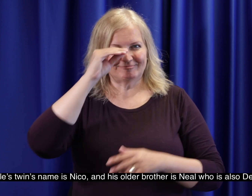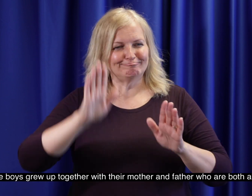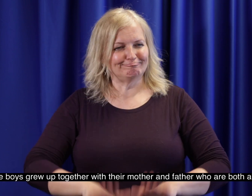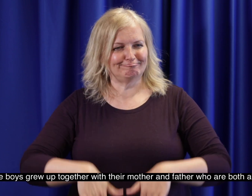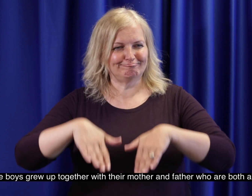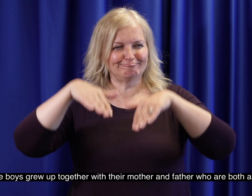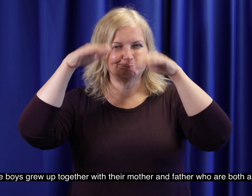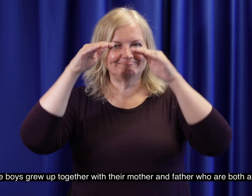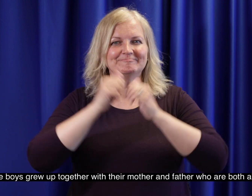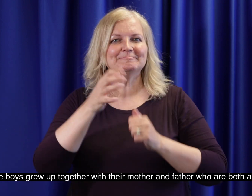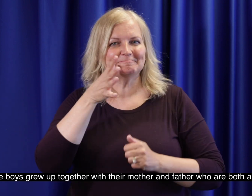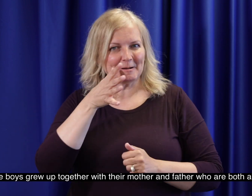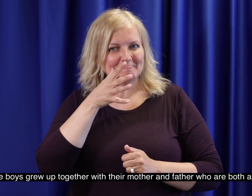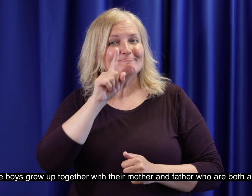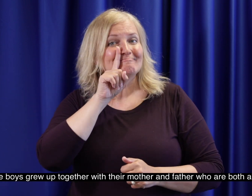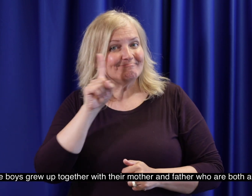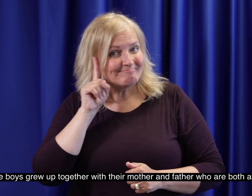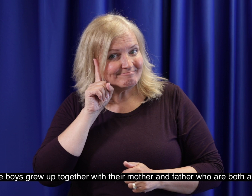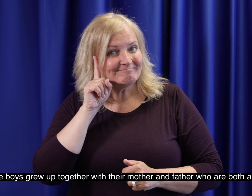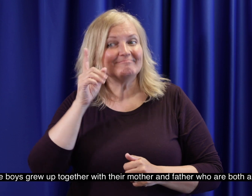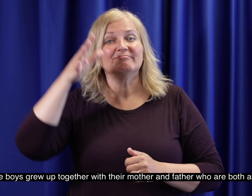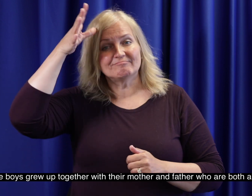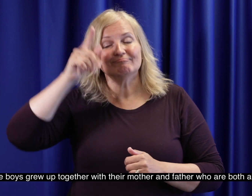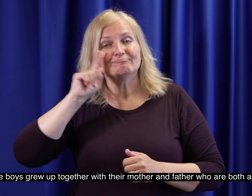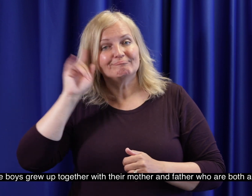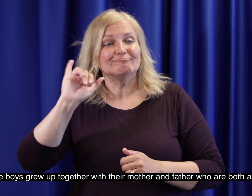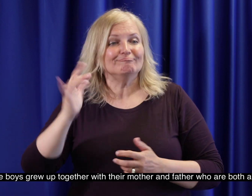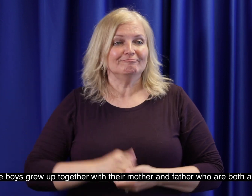The three boys grew up together with their mother and father, who are both also deaf.